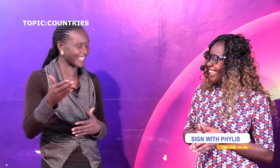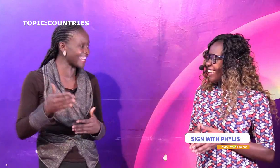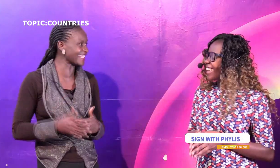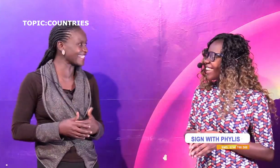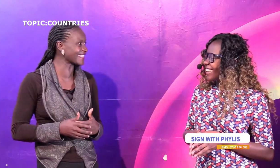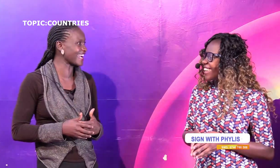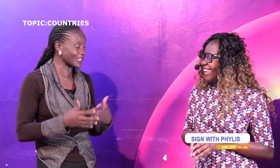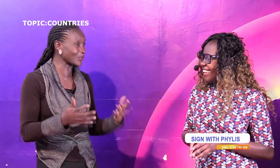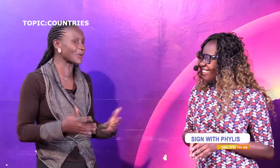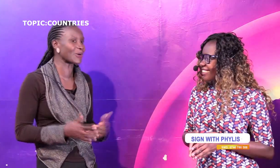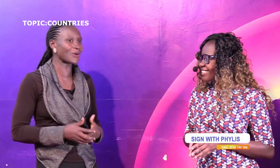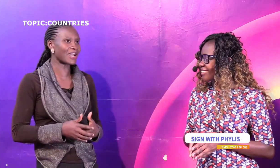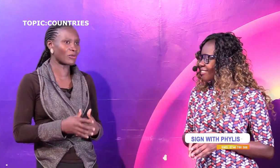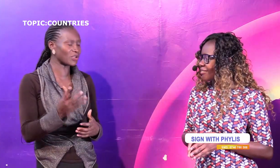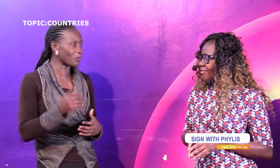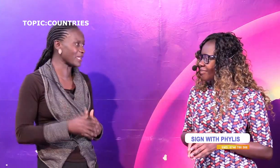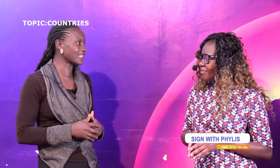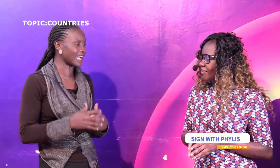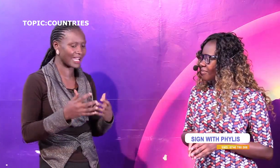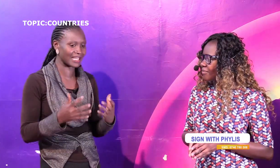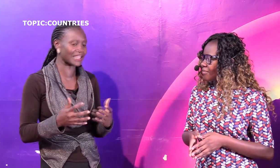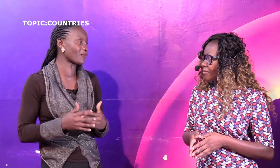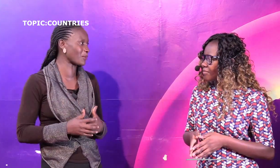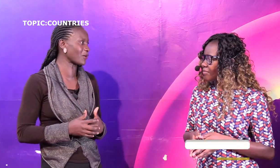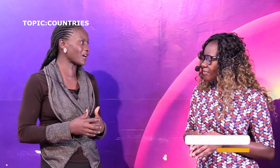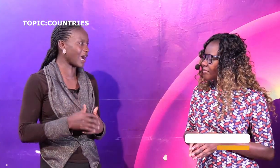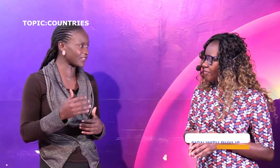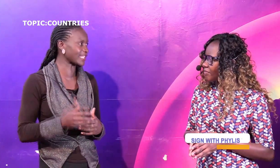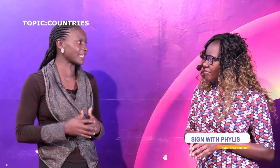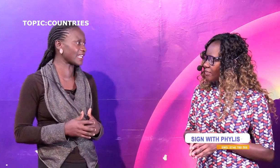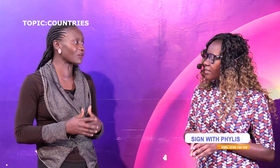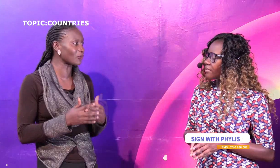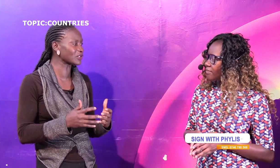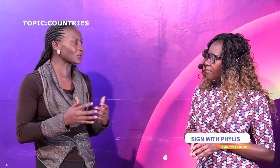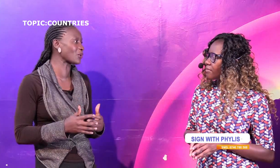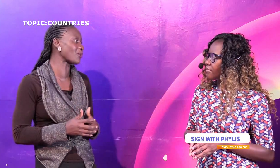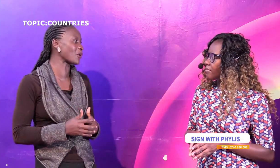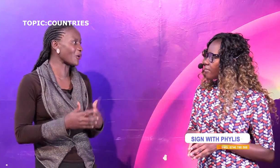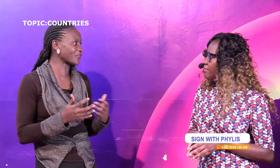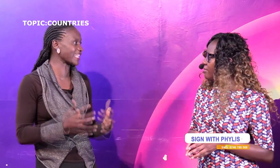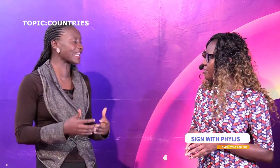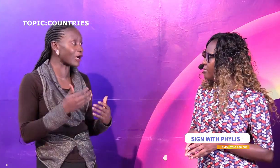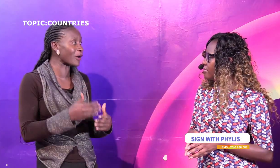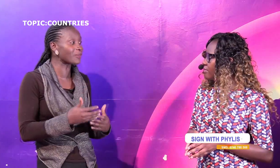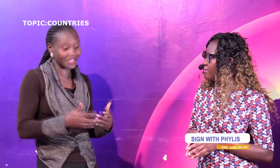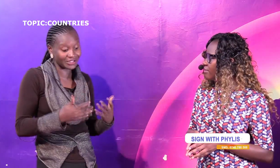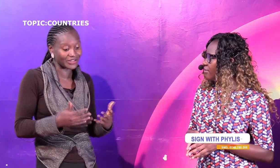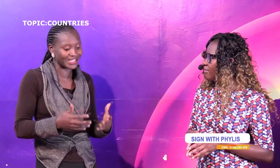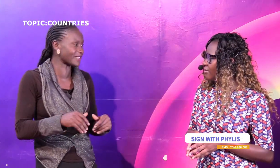this. Yeah. To know when you meet deaf people inside there, they will want to know more of sign. And I hope it will not just be at